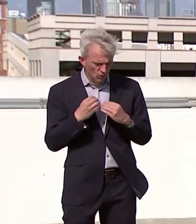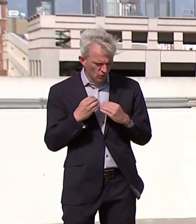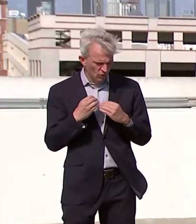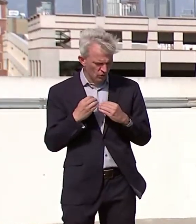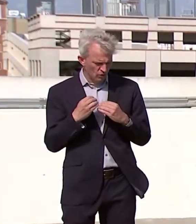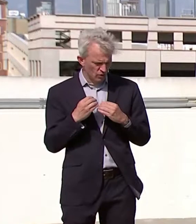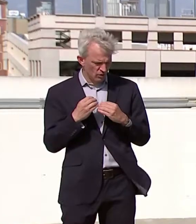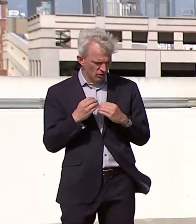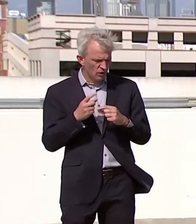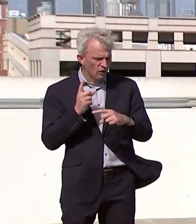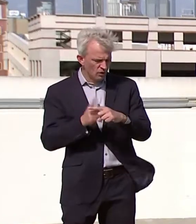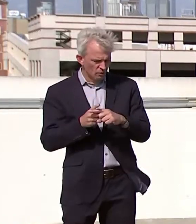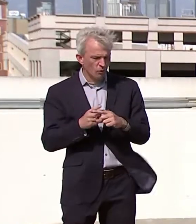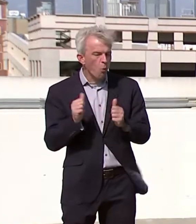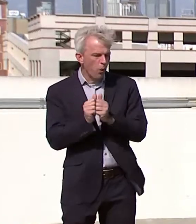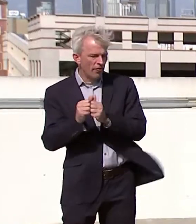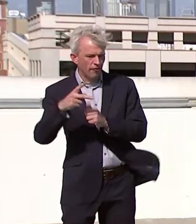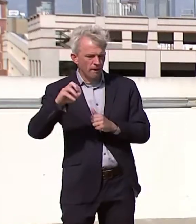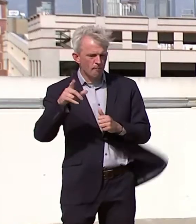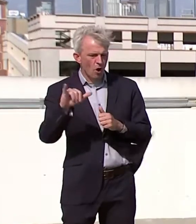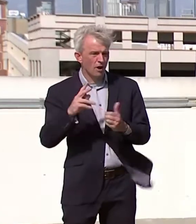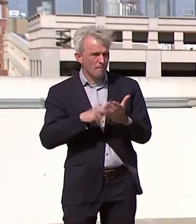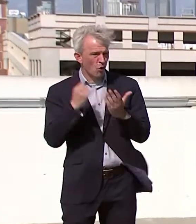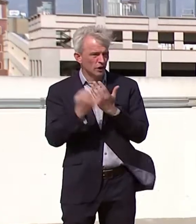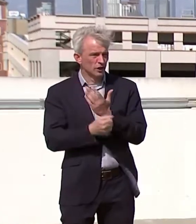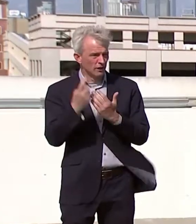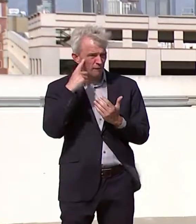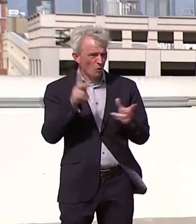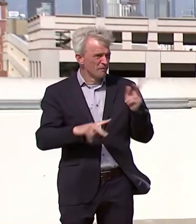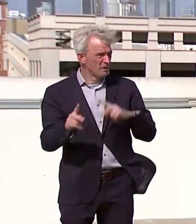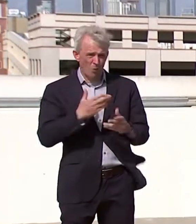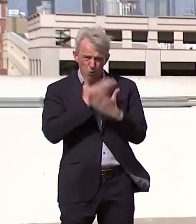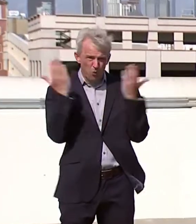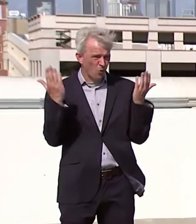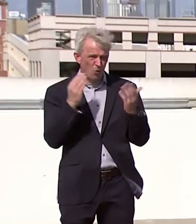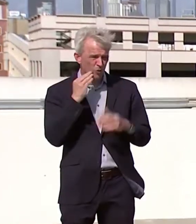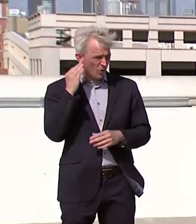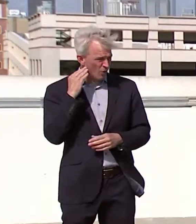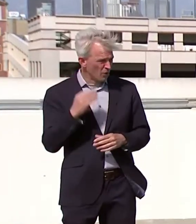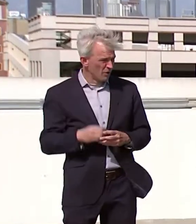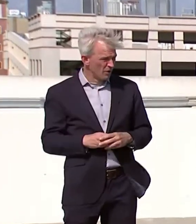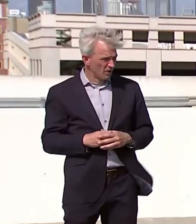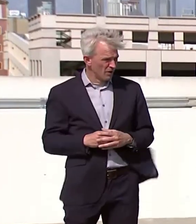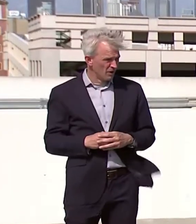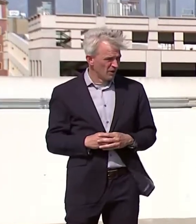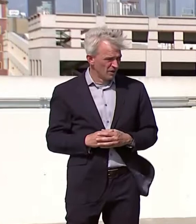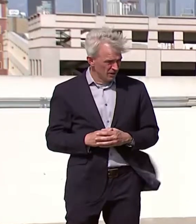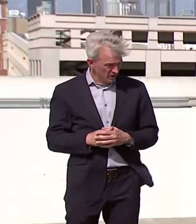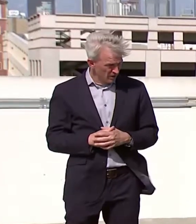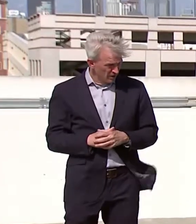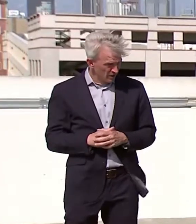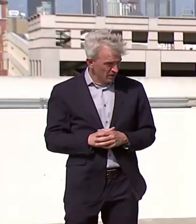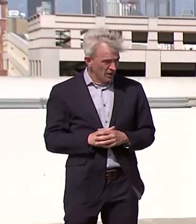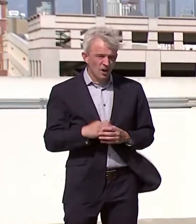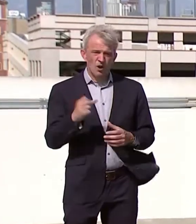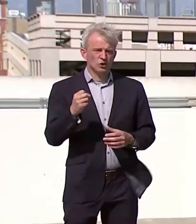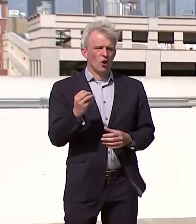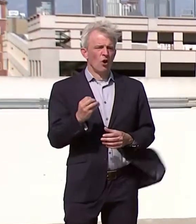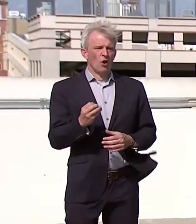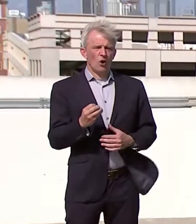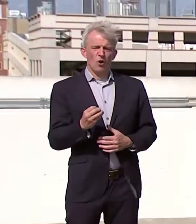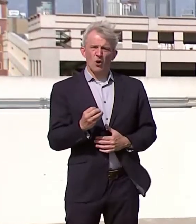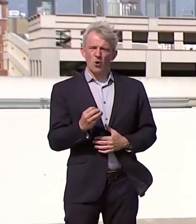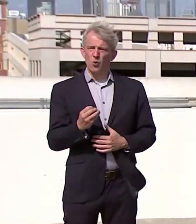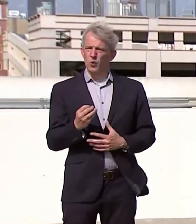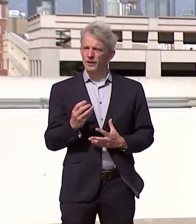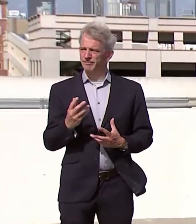the Poly Project for the homeless, and it was so gratifying to see a lot